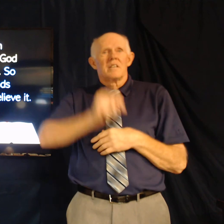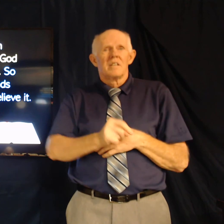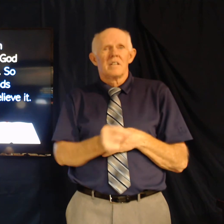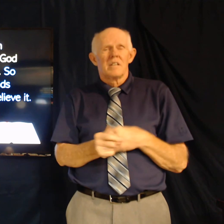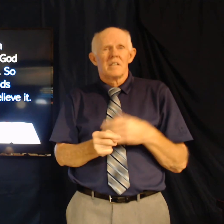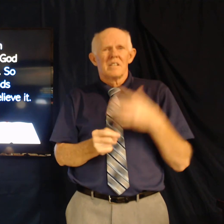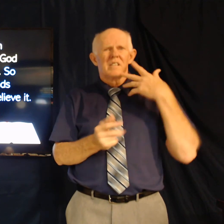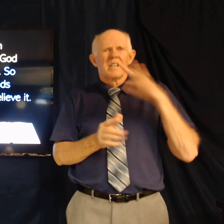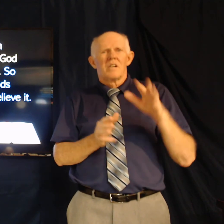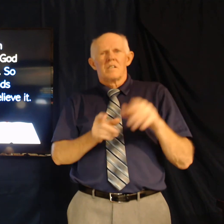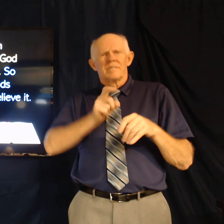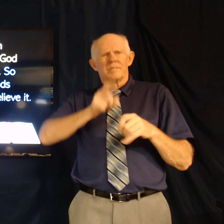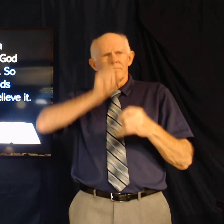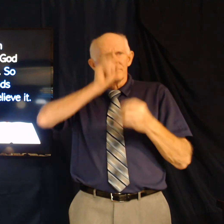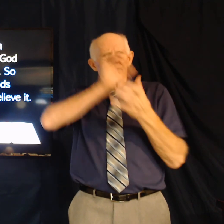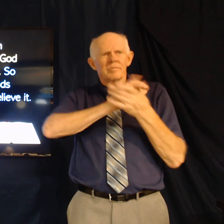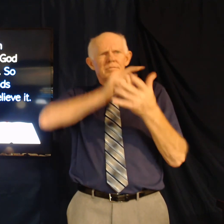people that believe it.